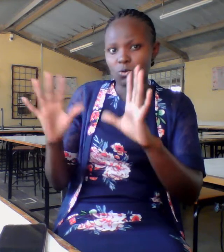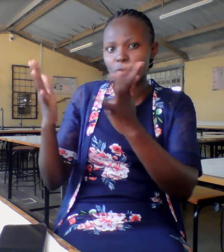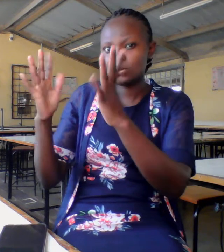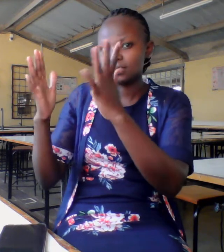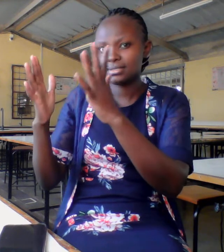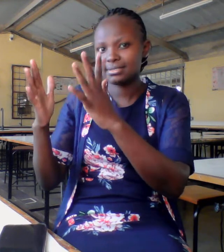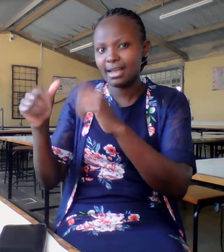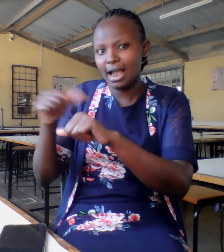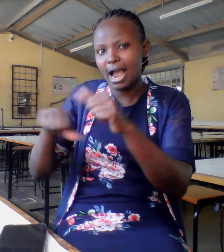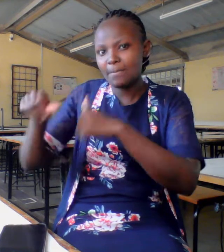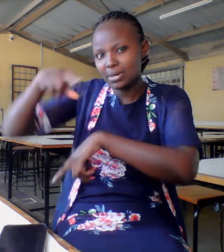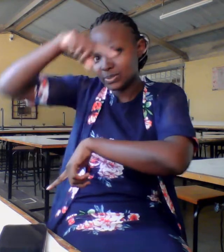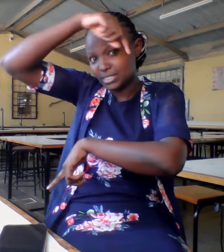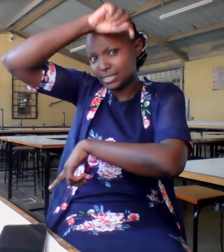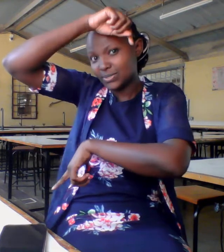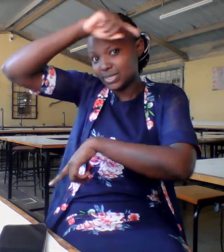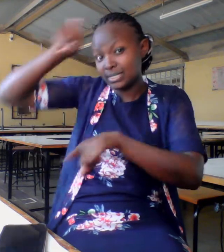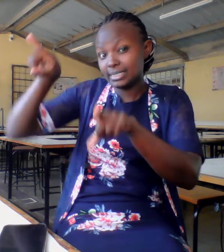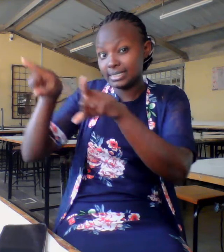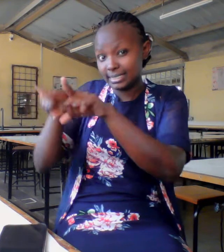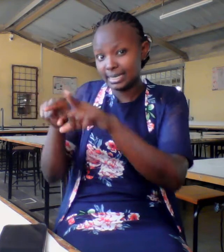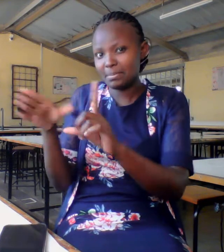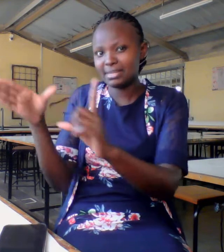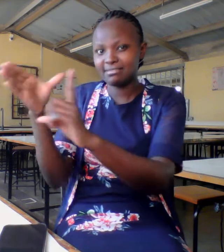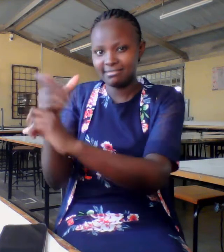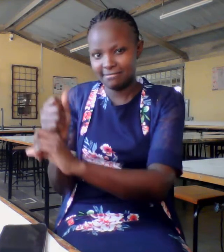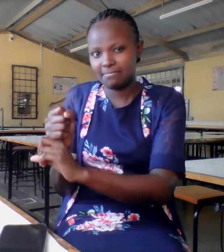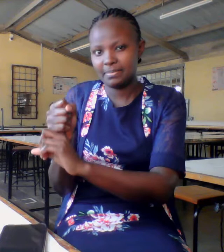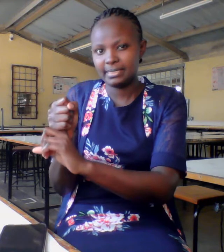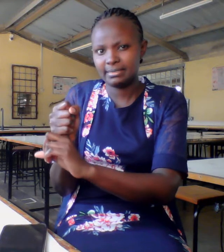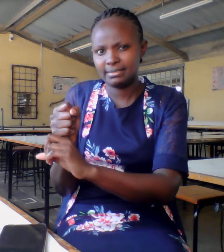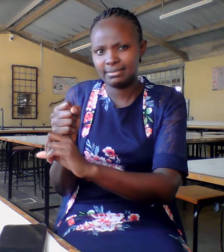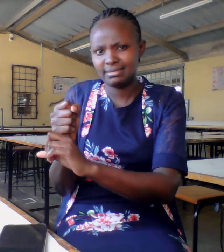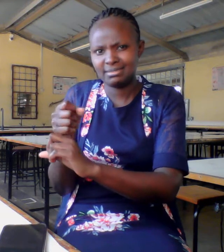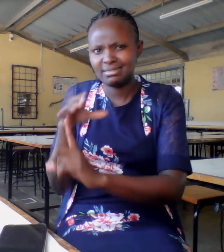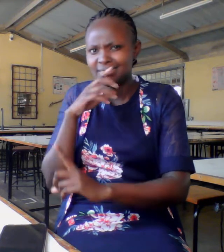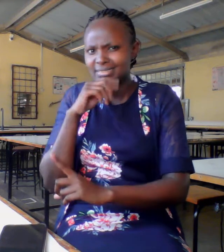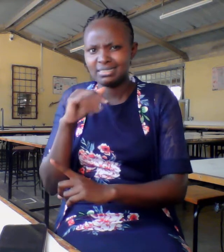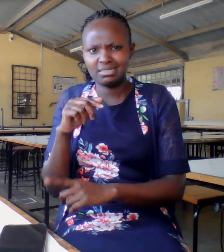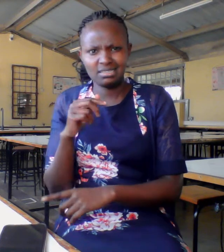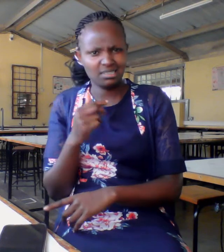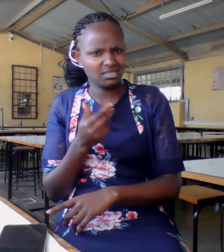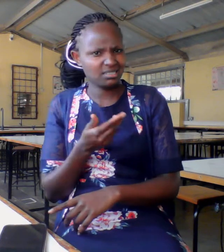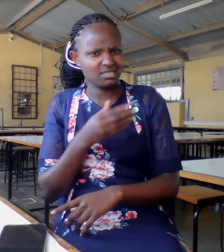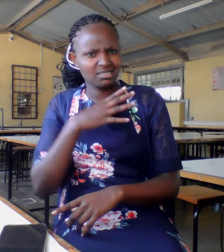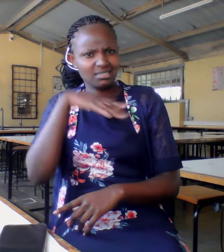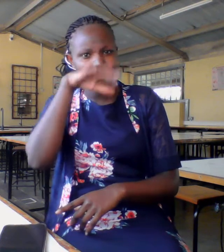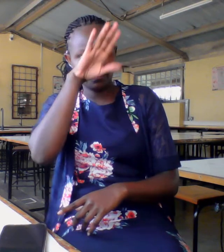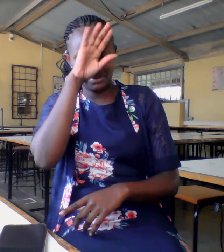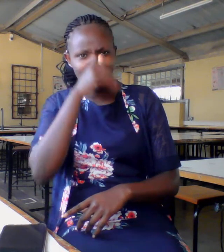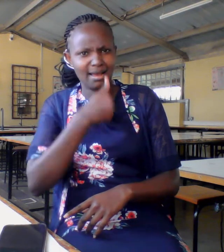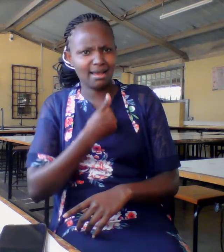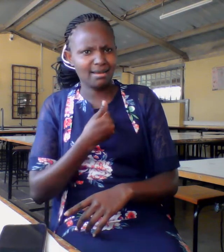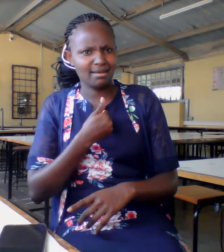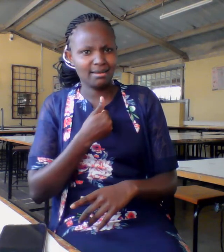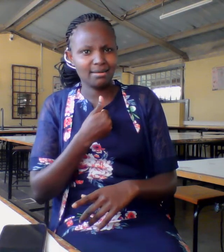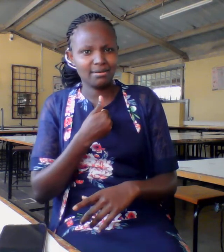his achievement. Looking disappointed, the son opened the gift to